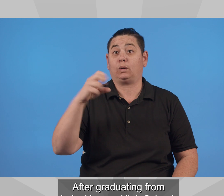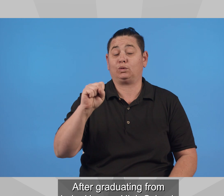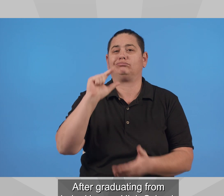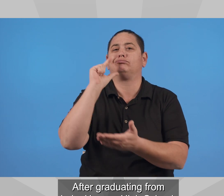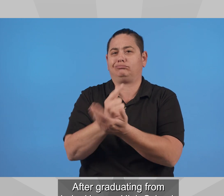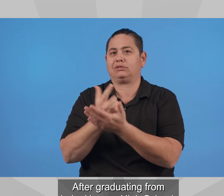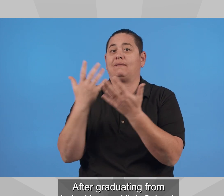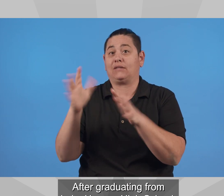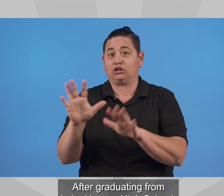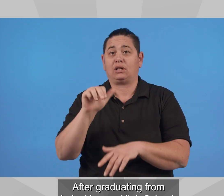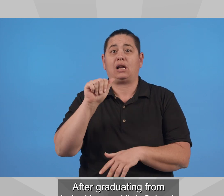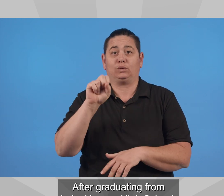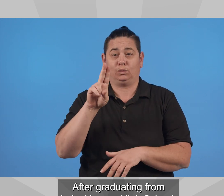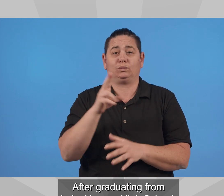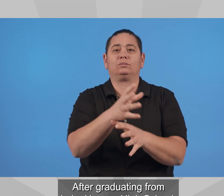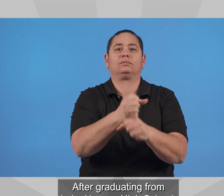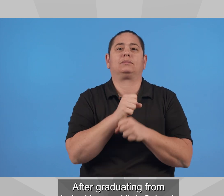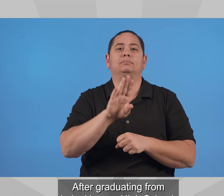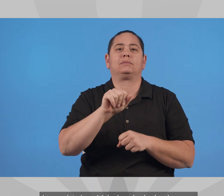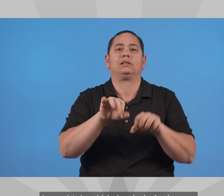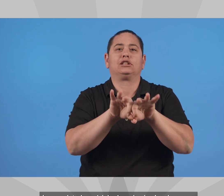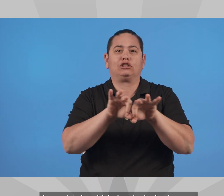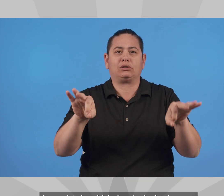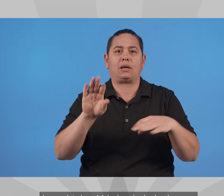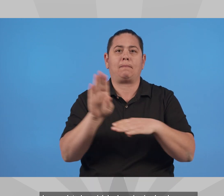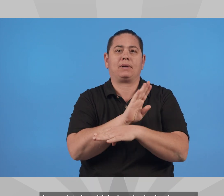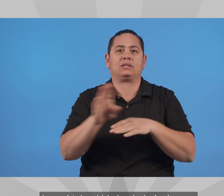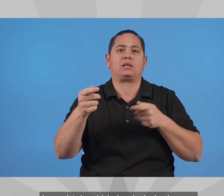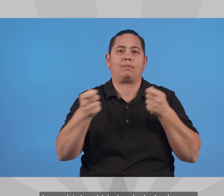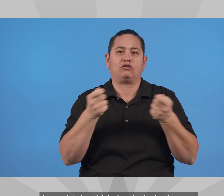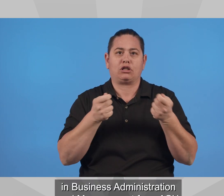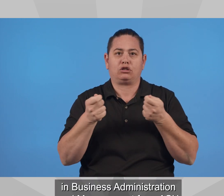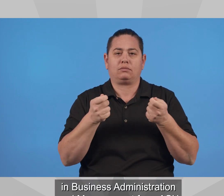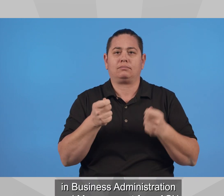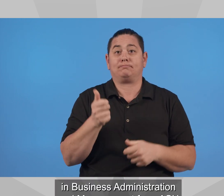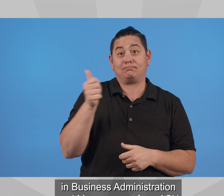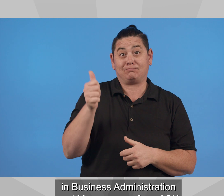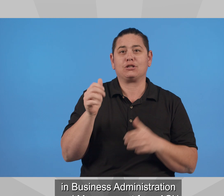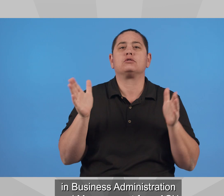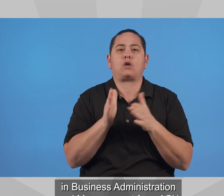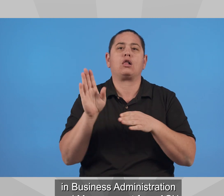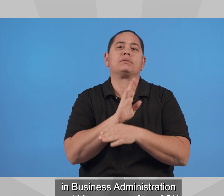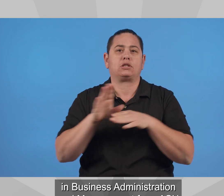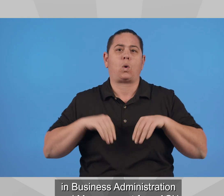After graduating from Lake Havasu High School, Leo obtained his bachelor's degree in business administration and management